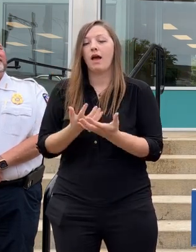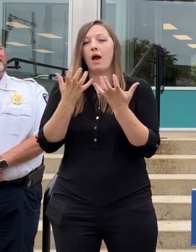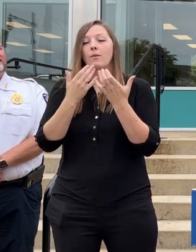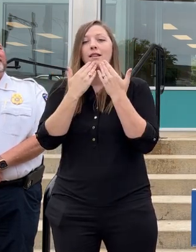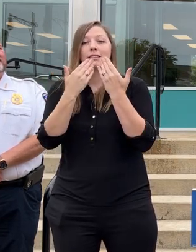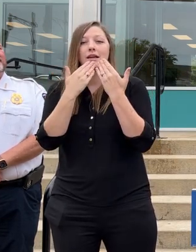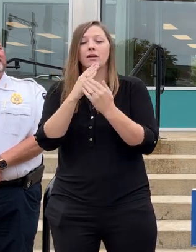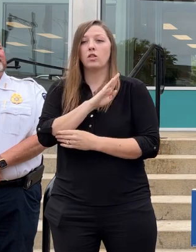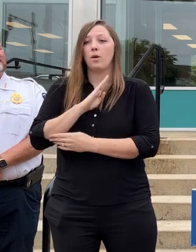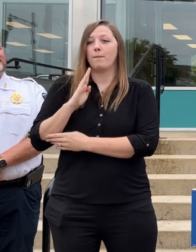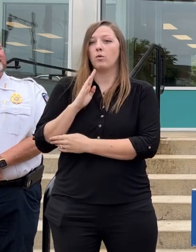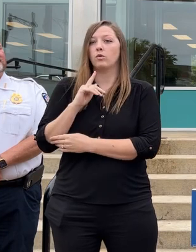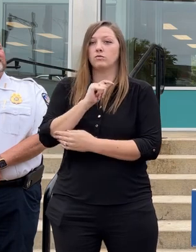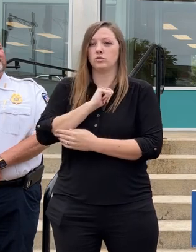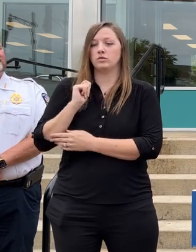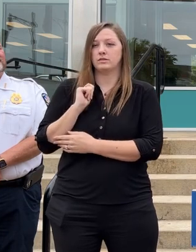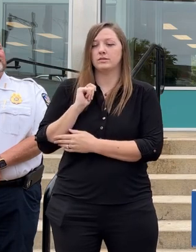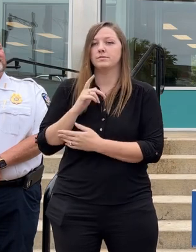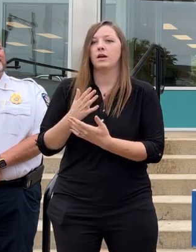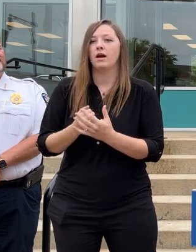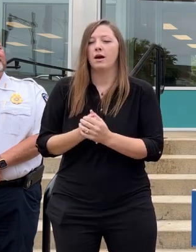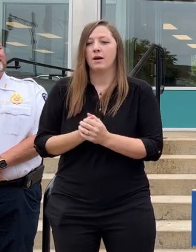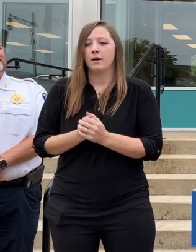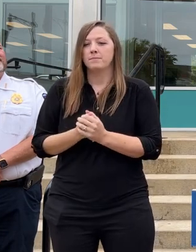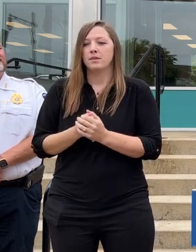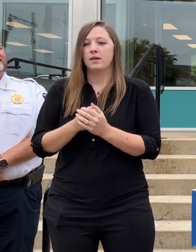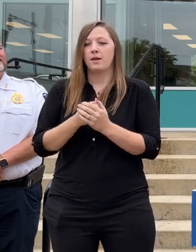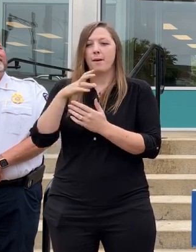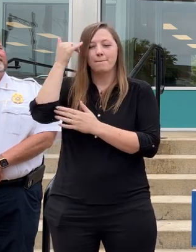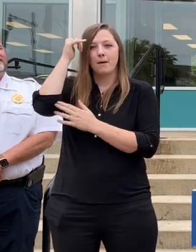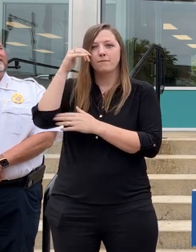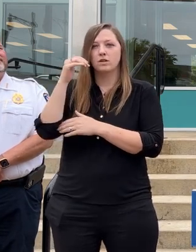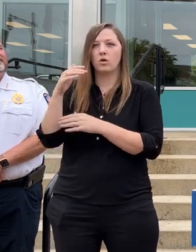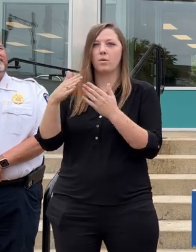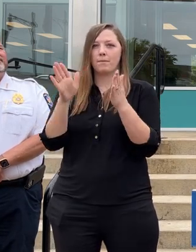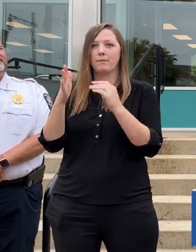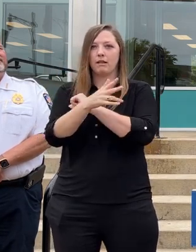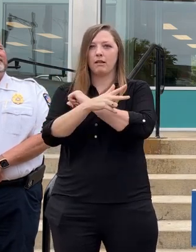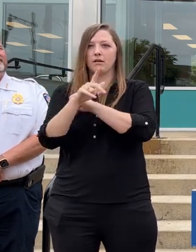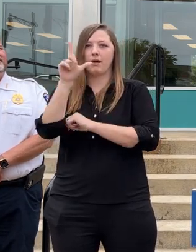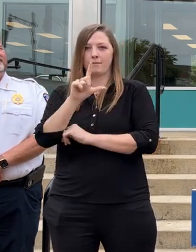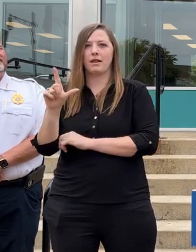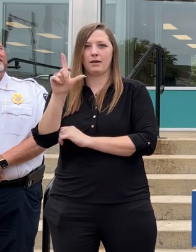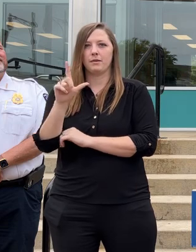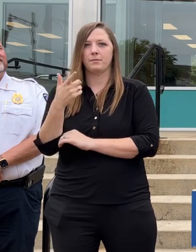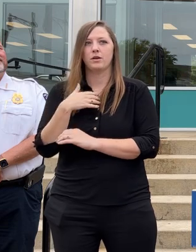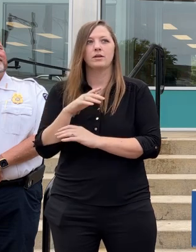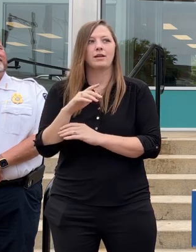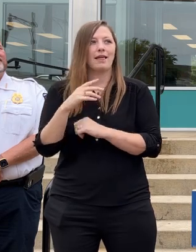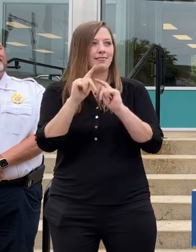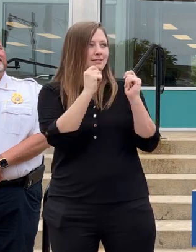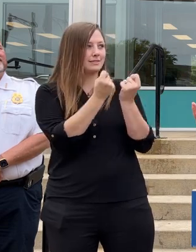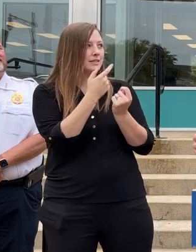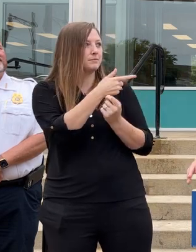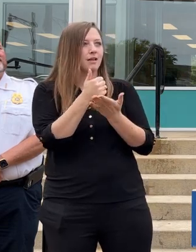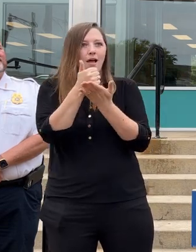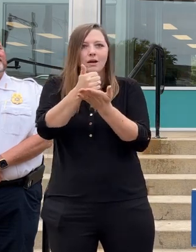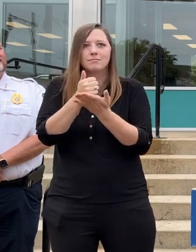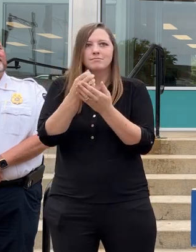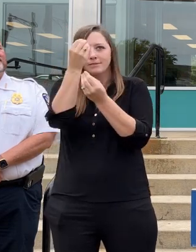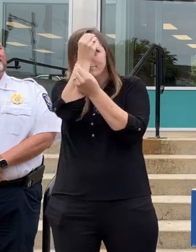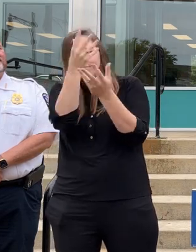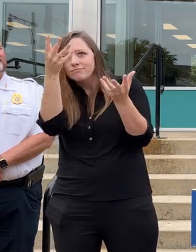the Board of Trustees for the Buffalo and Erie County Public Library, as well as the team led by John Spears, for helping to spearhead this